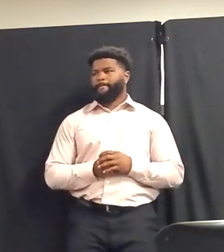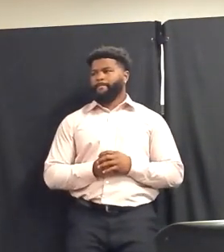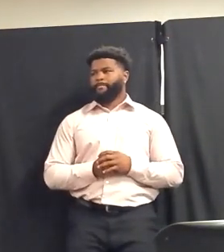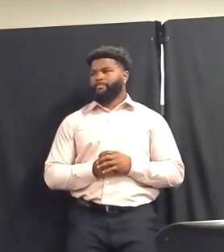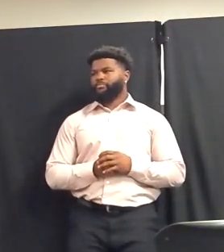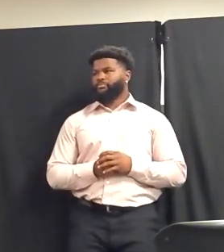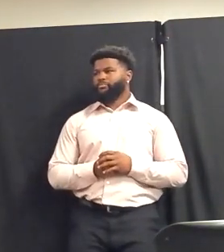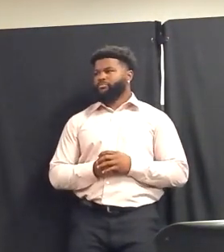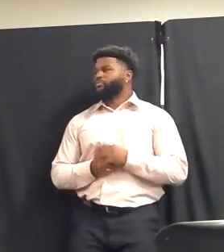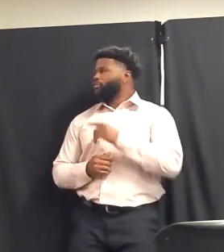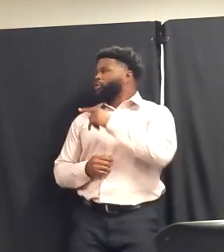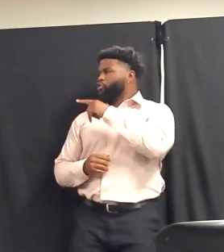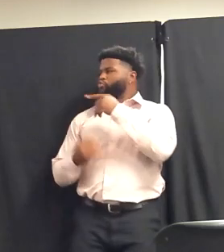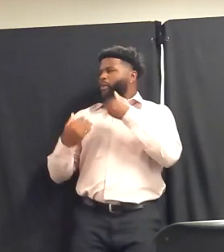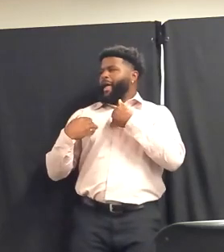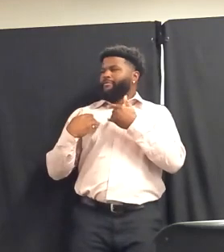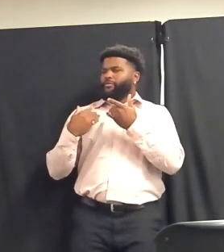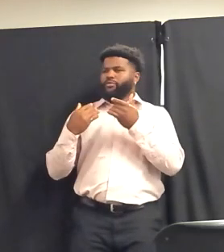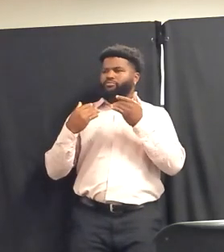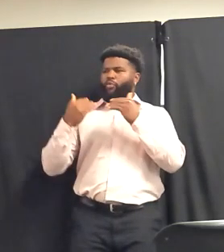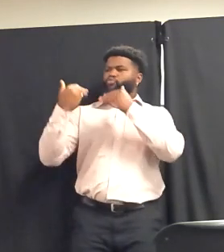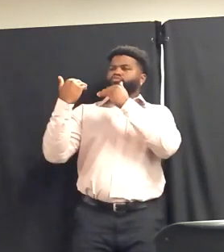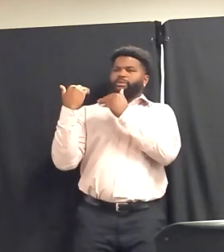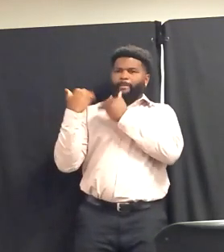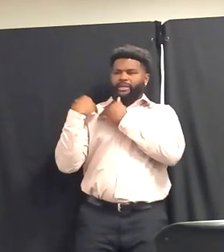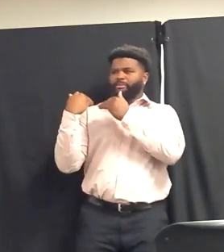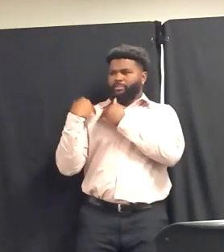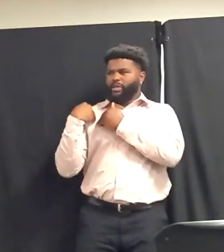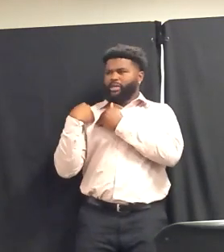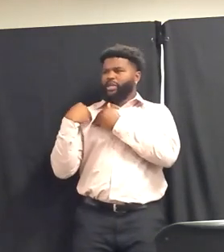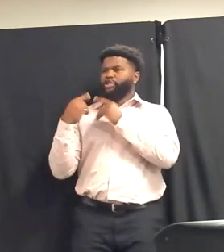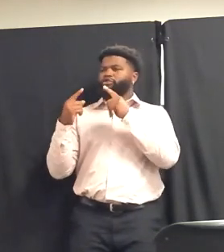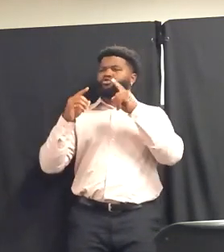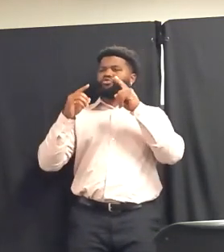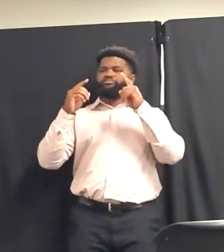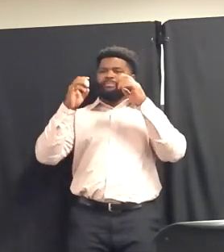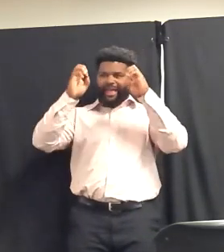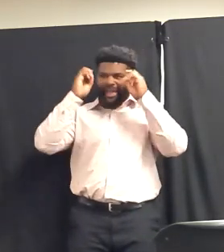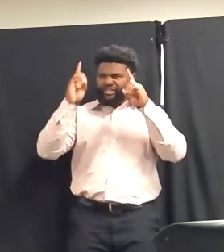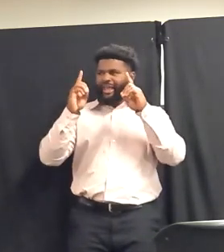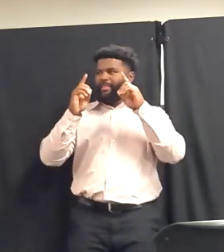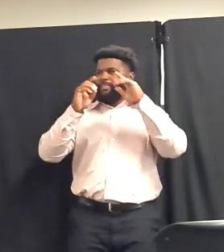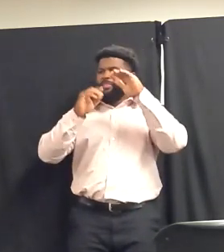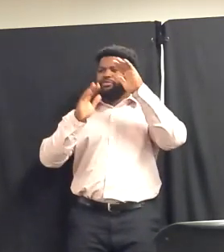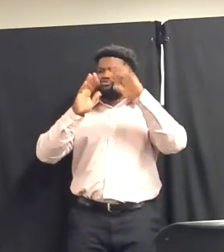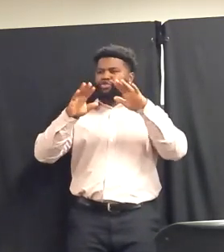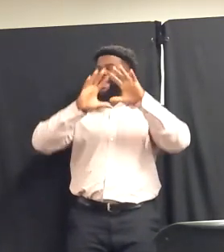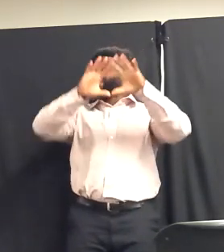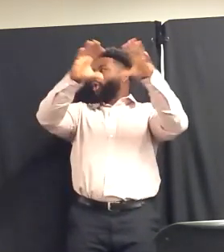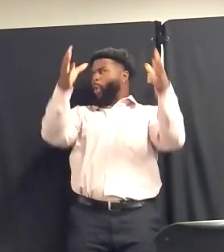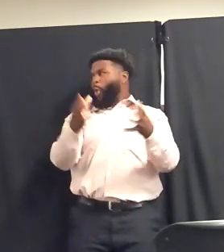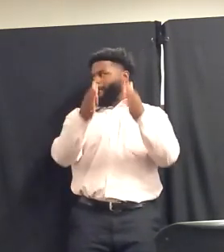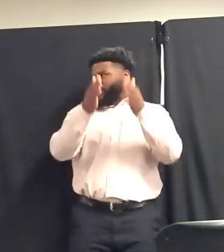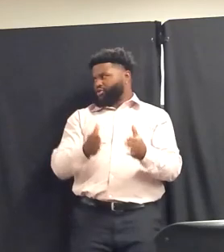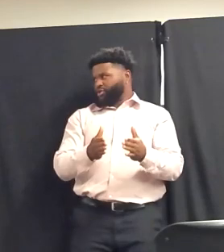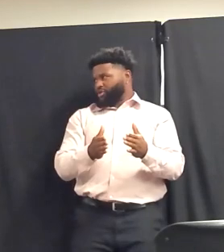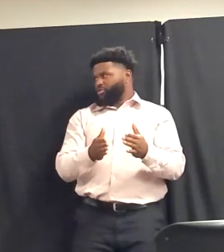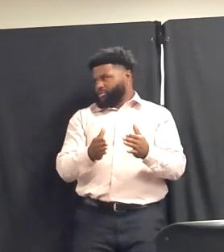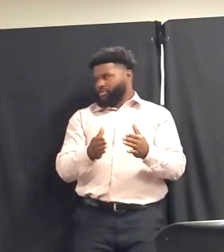You have a responsibility to educate the whole child. And